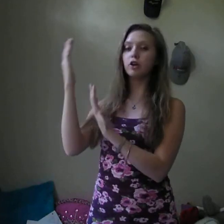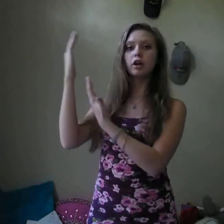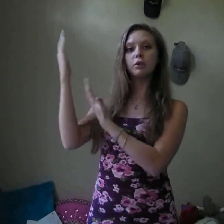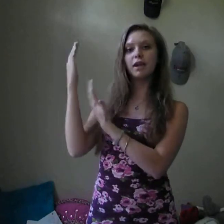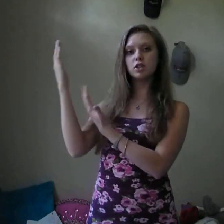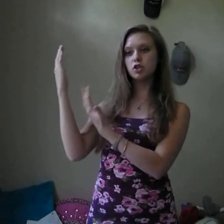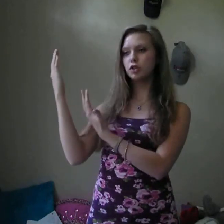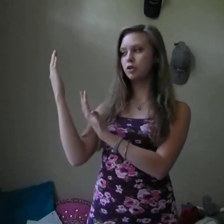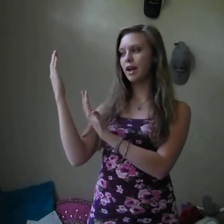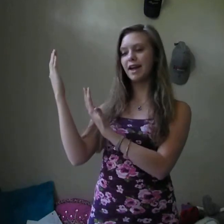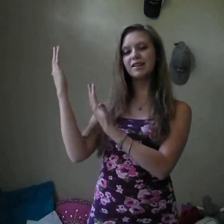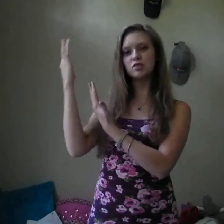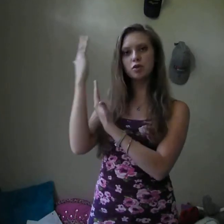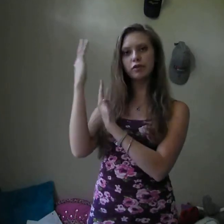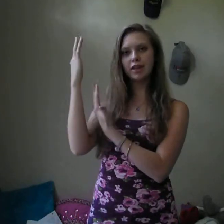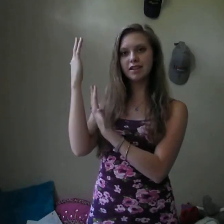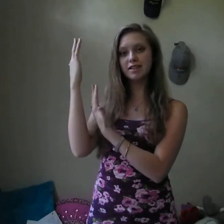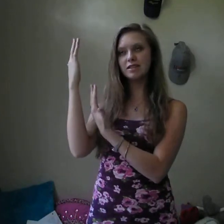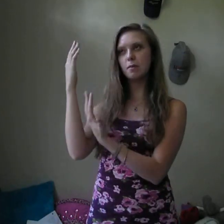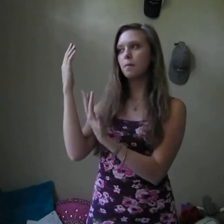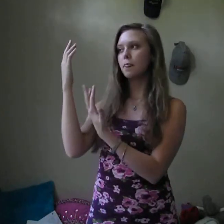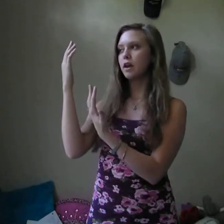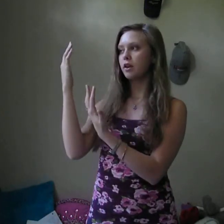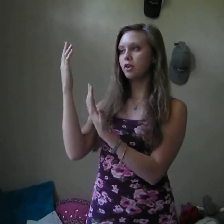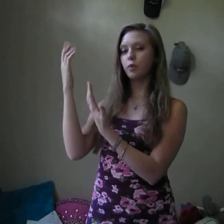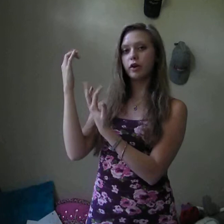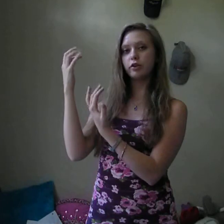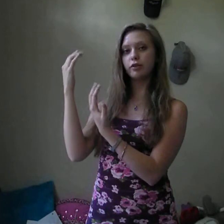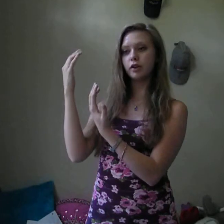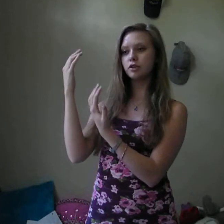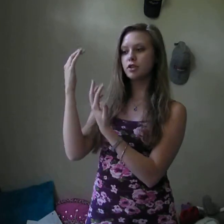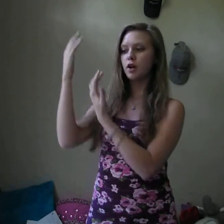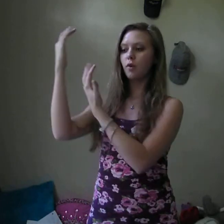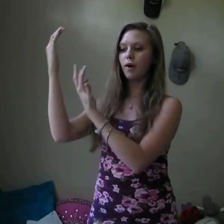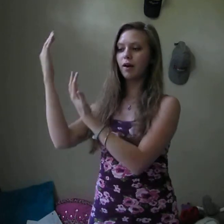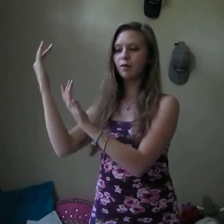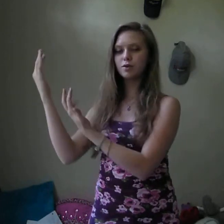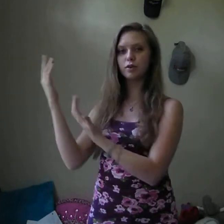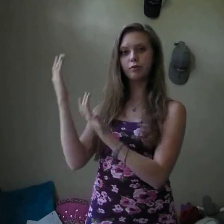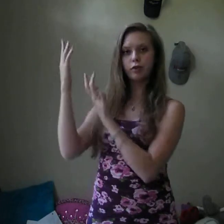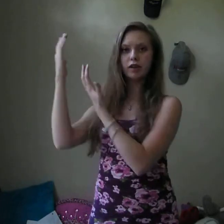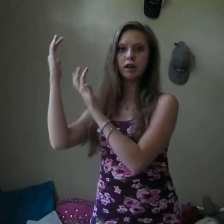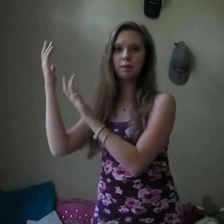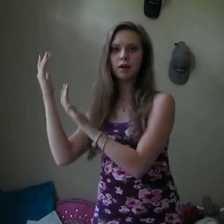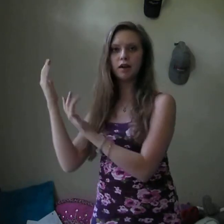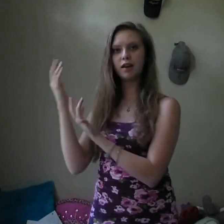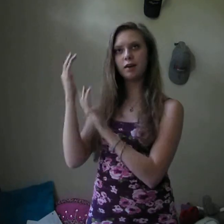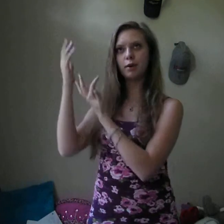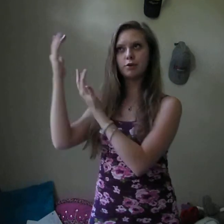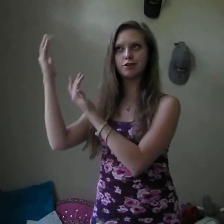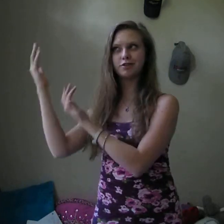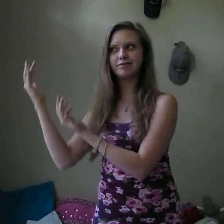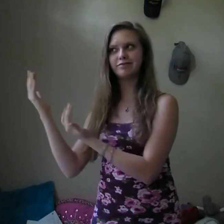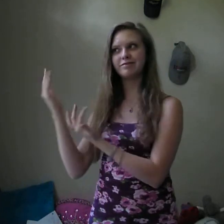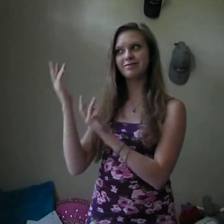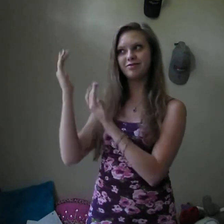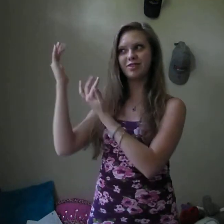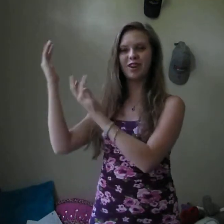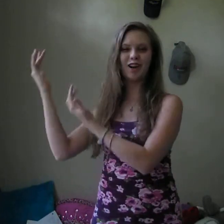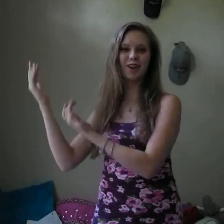they're going to be next to your head, sort of like this. And you're going to wiggle your fingers while sort of moving them in a motion, kind of